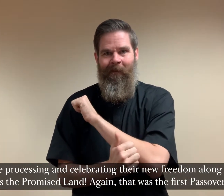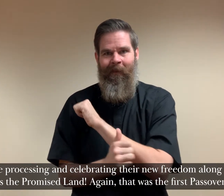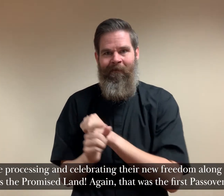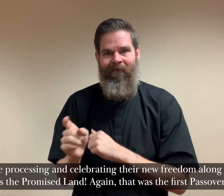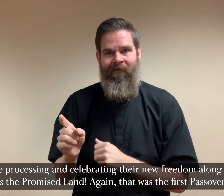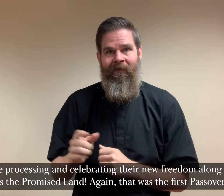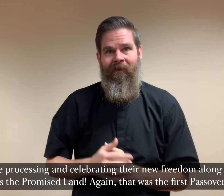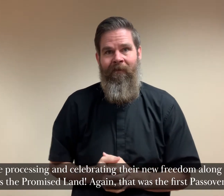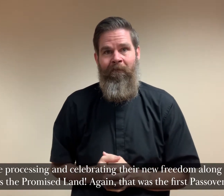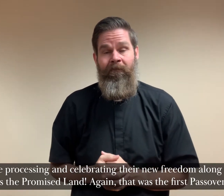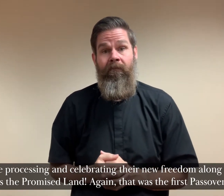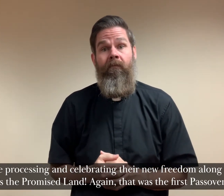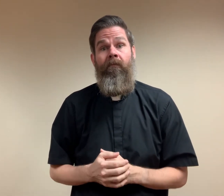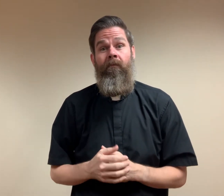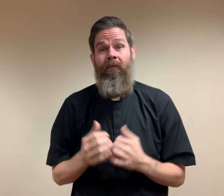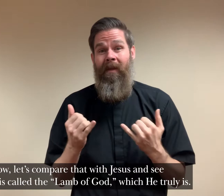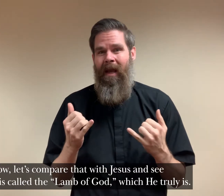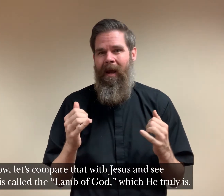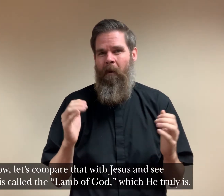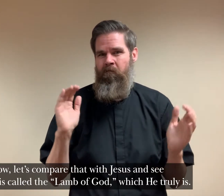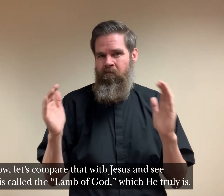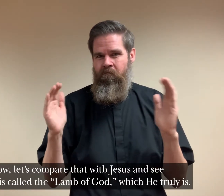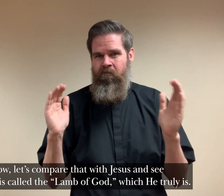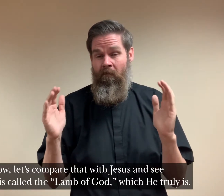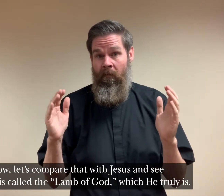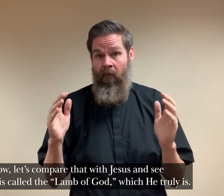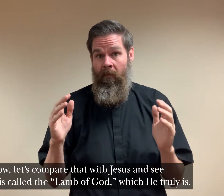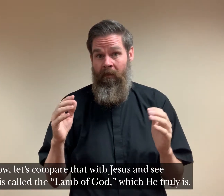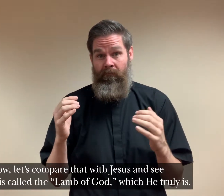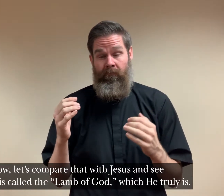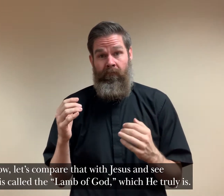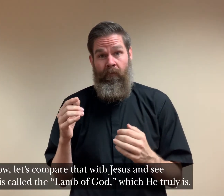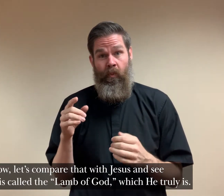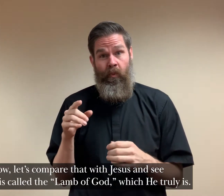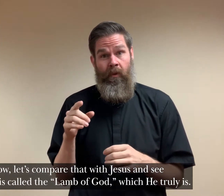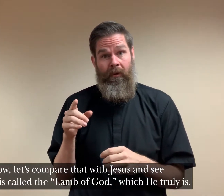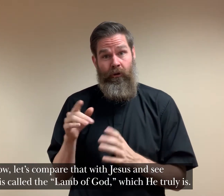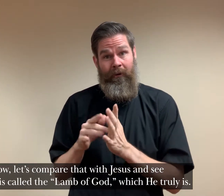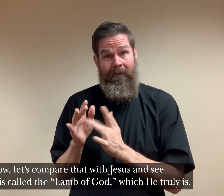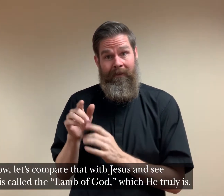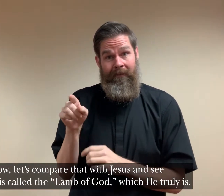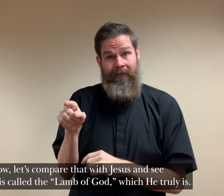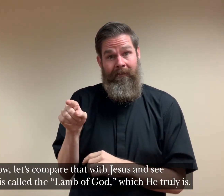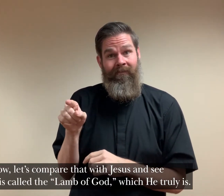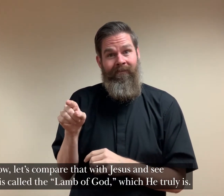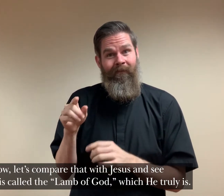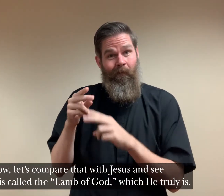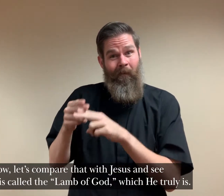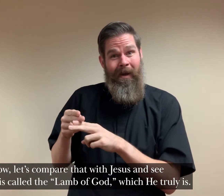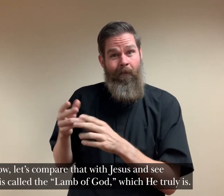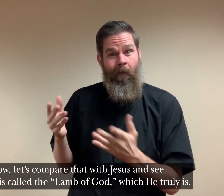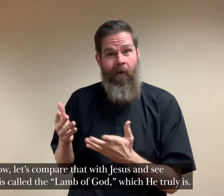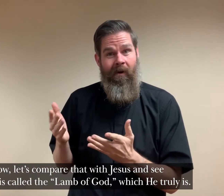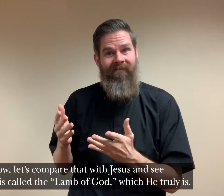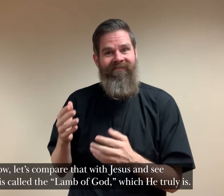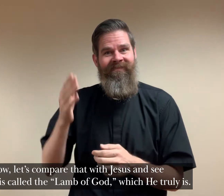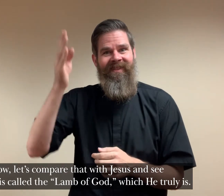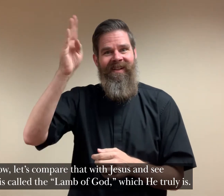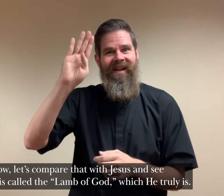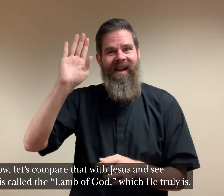Again, this was the first Passover. Now, let's compare this with Jesus and see that